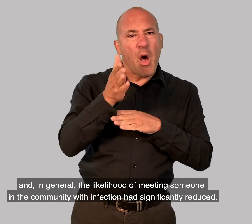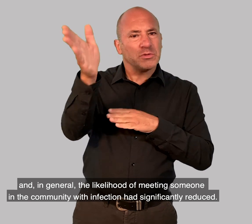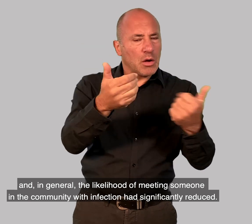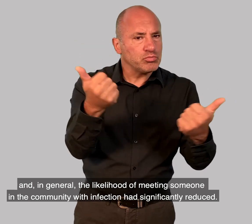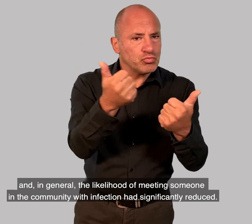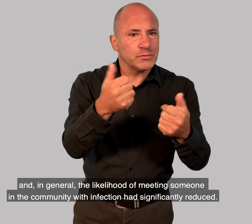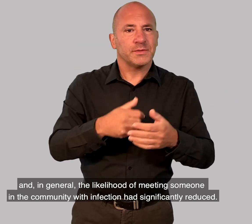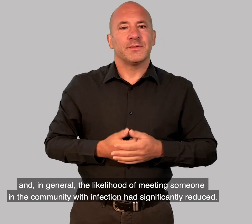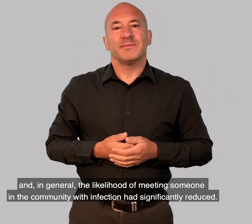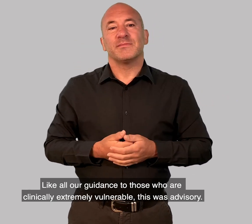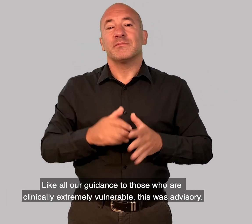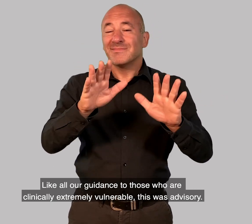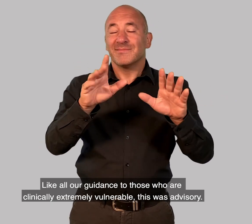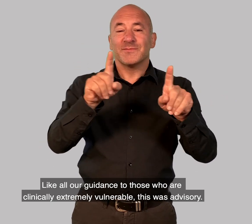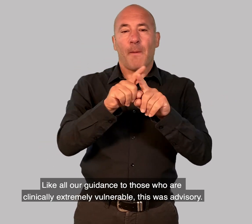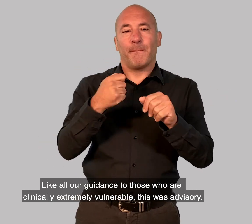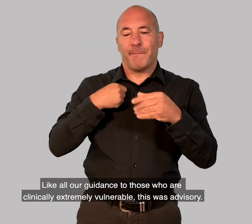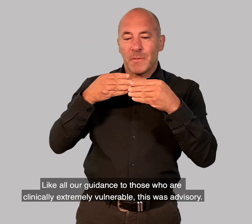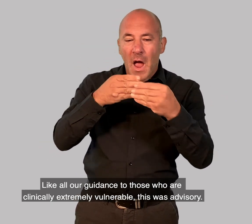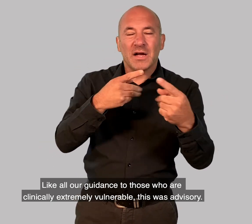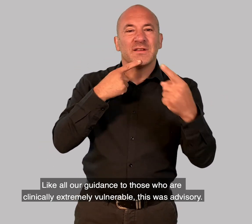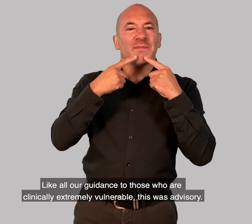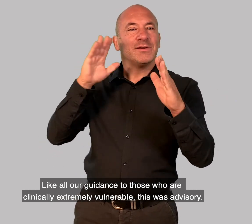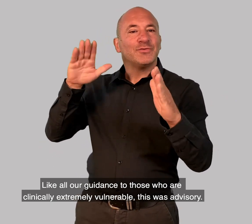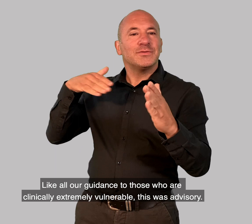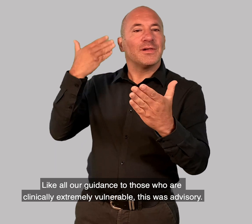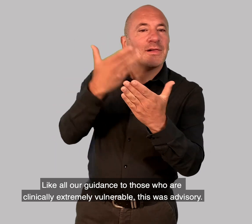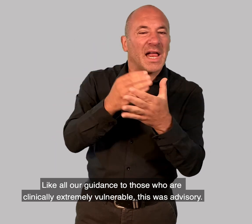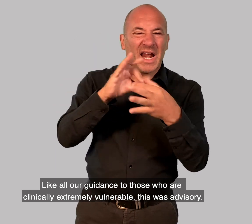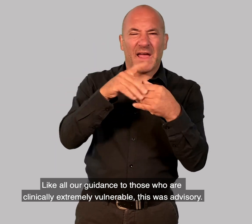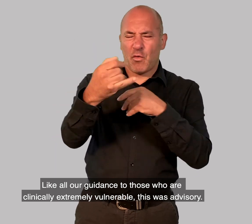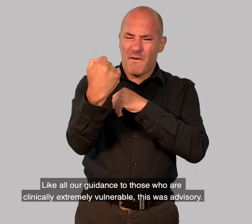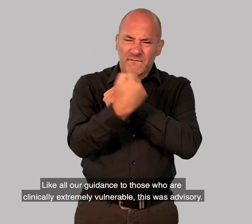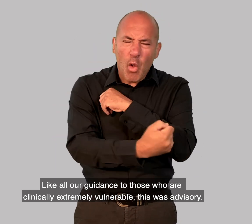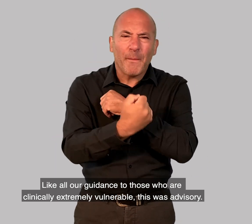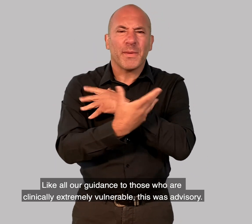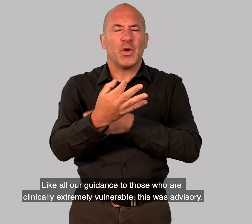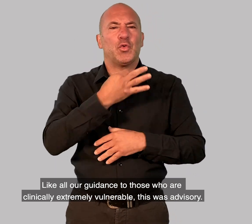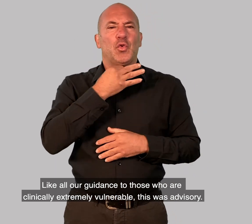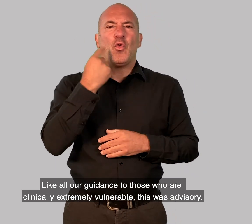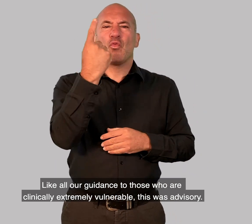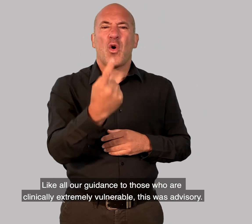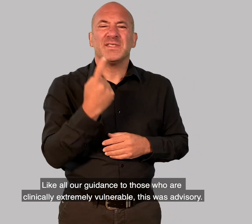reduced. Like all our guidance to those who are clinically extremely vulnerable, this was